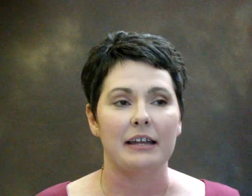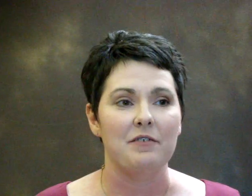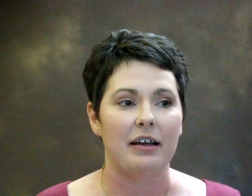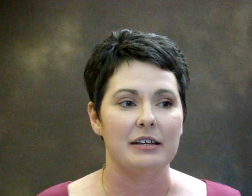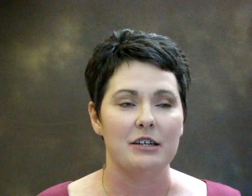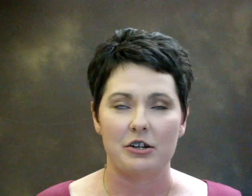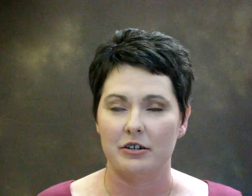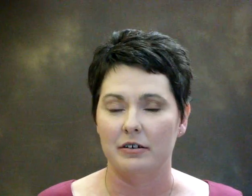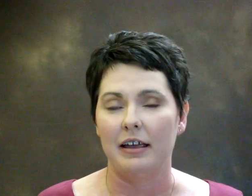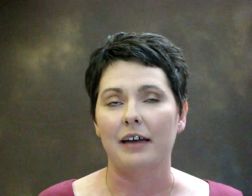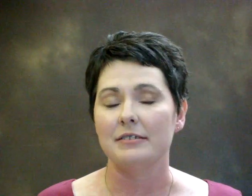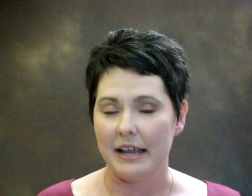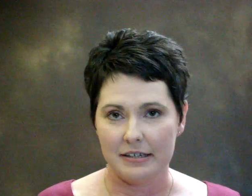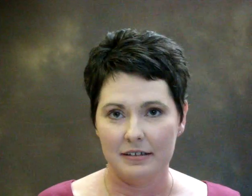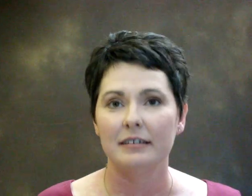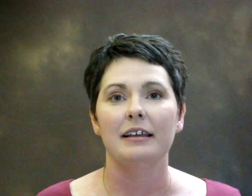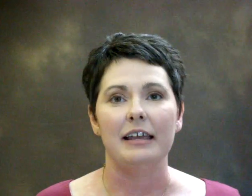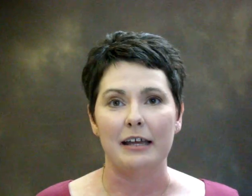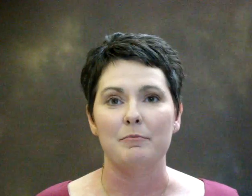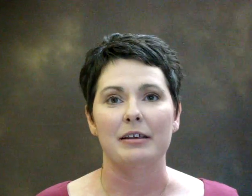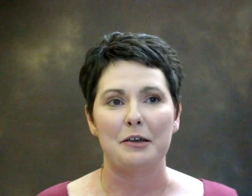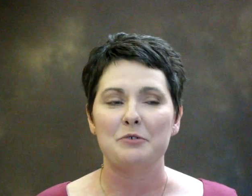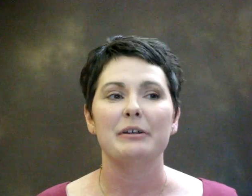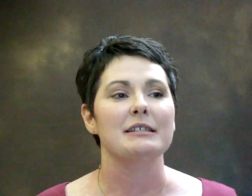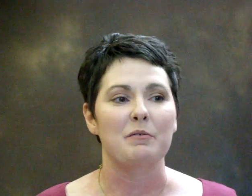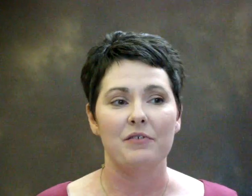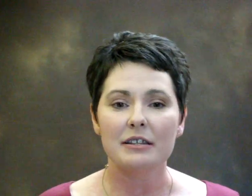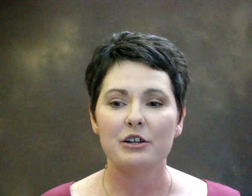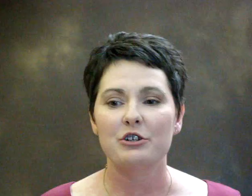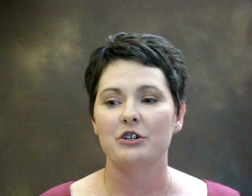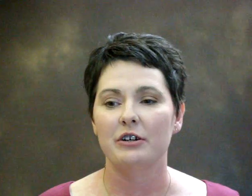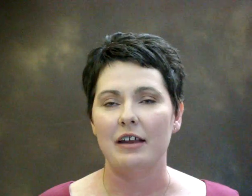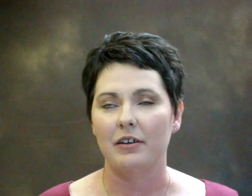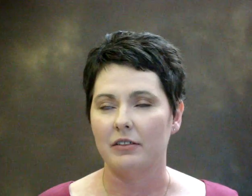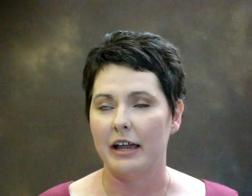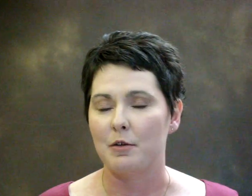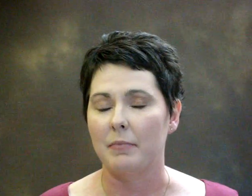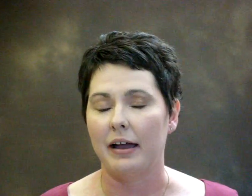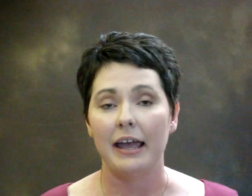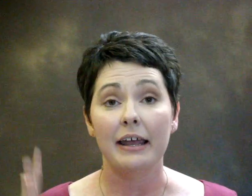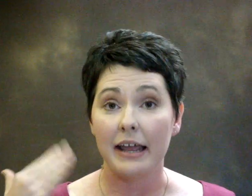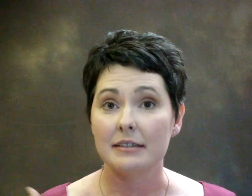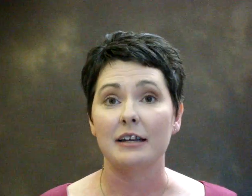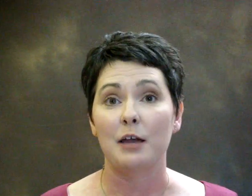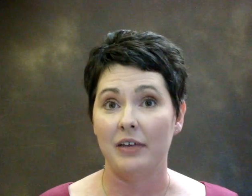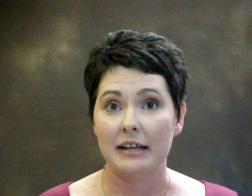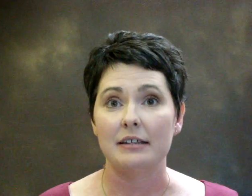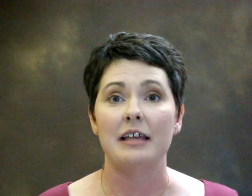I found a doctor out of state. And because I was reading some of his literature and felt like my headaches, the type of headaches that I was